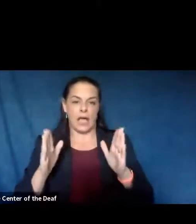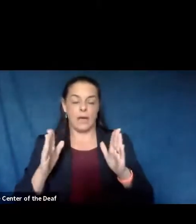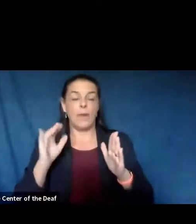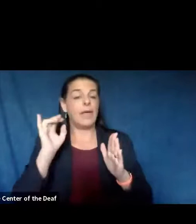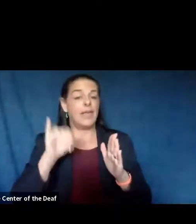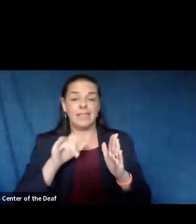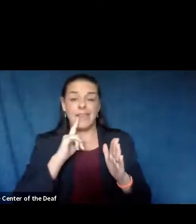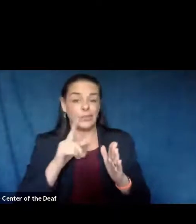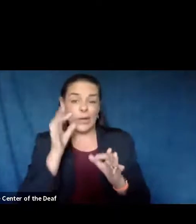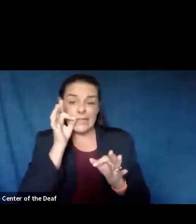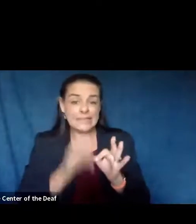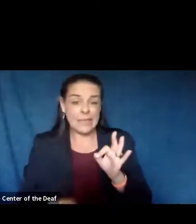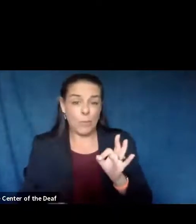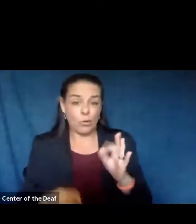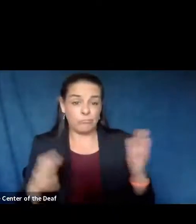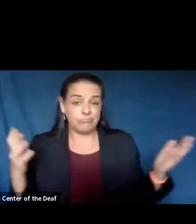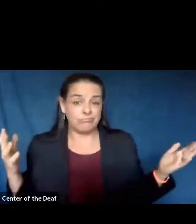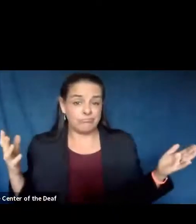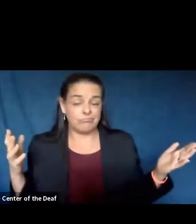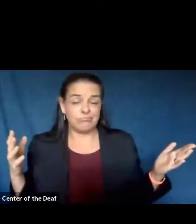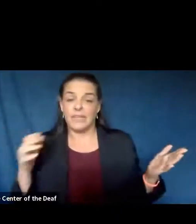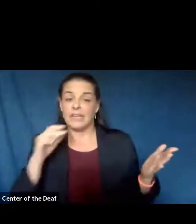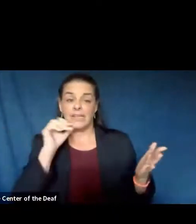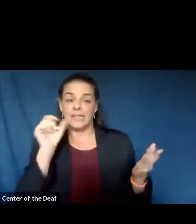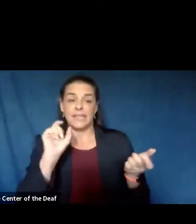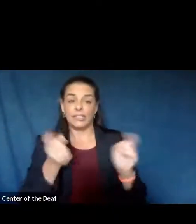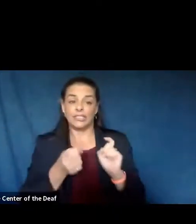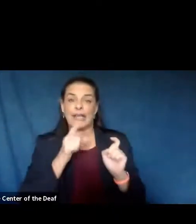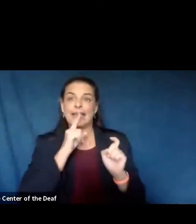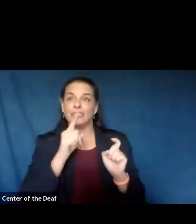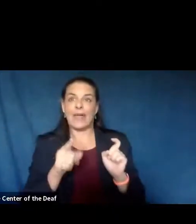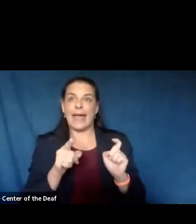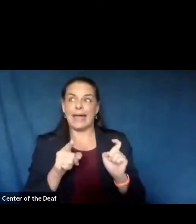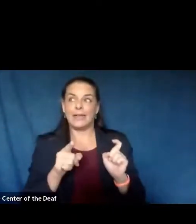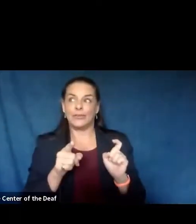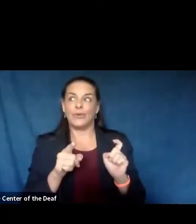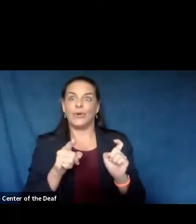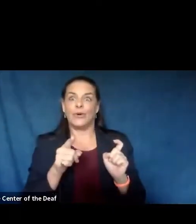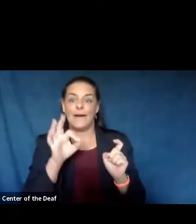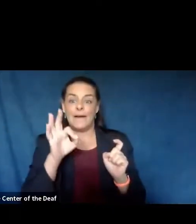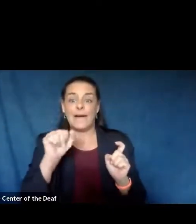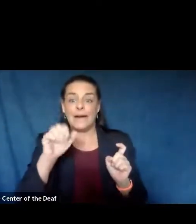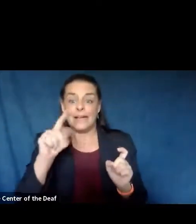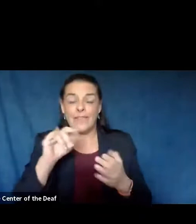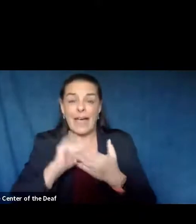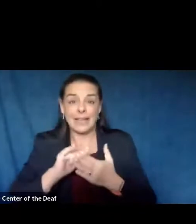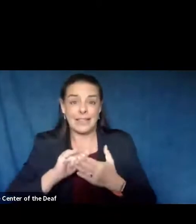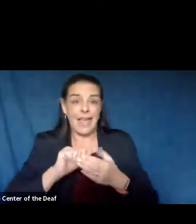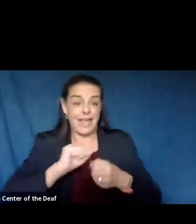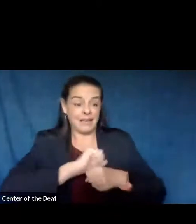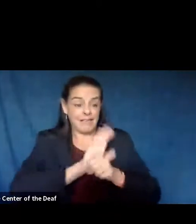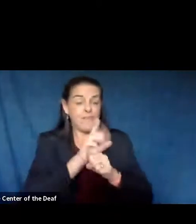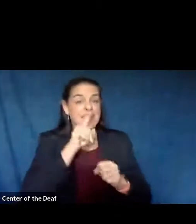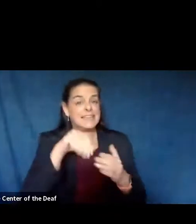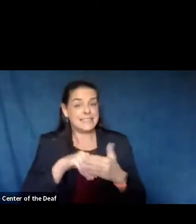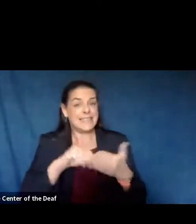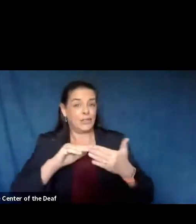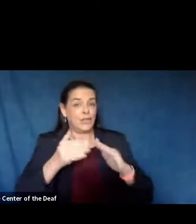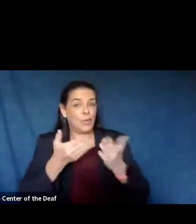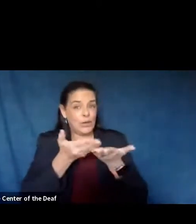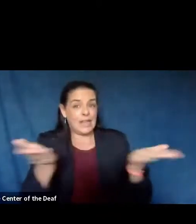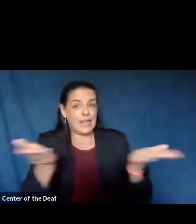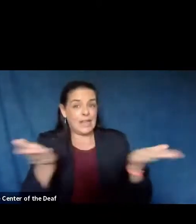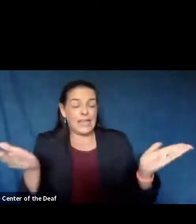it is, but it doesn't change the actual burden, overall burden of the disease that our community has been facing throughout this